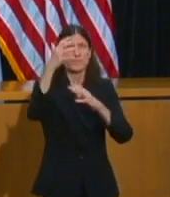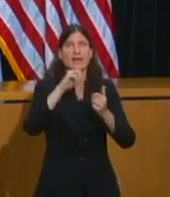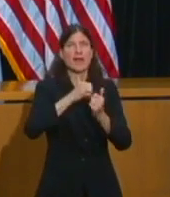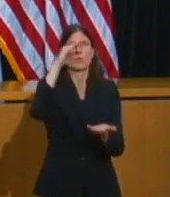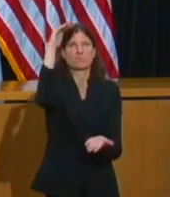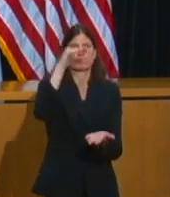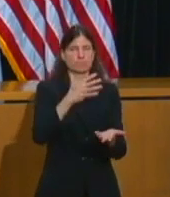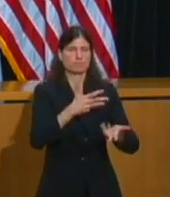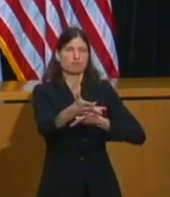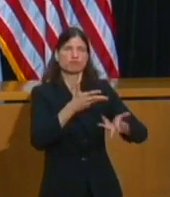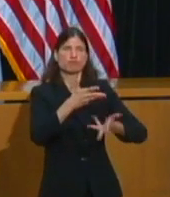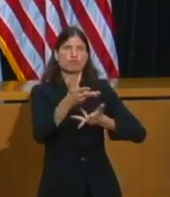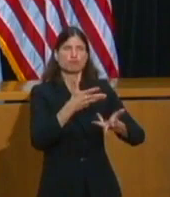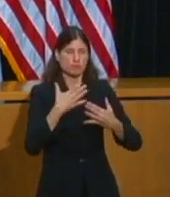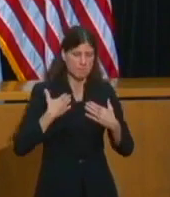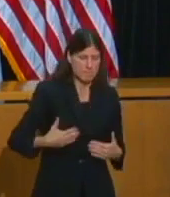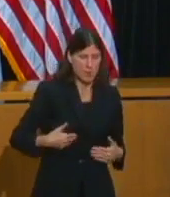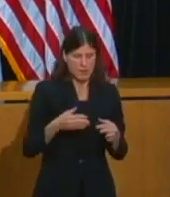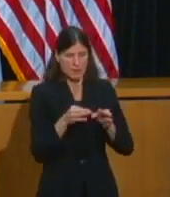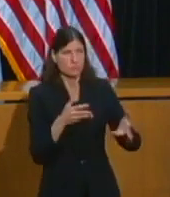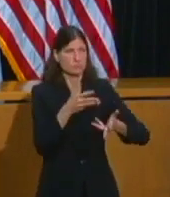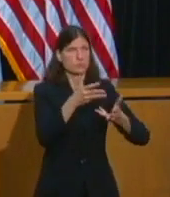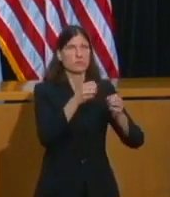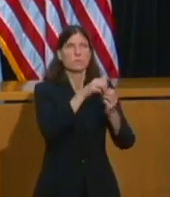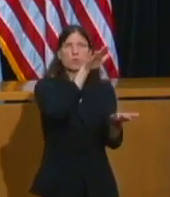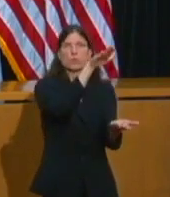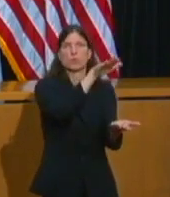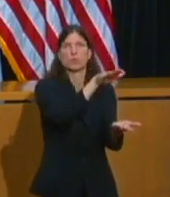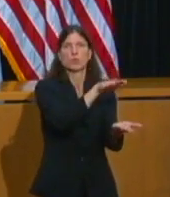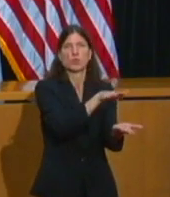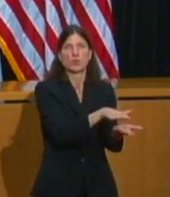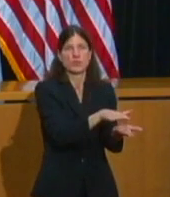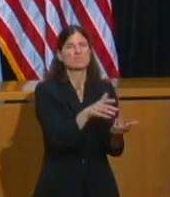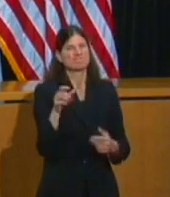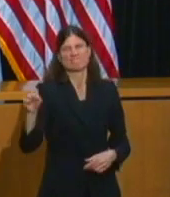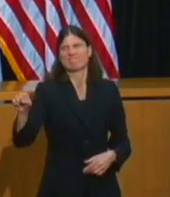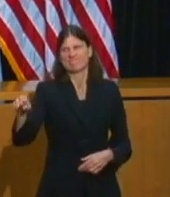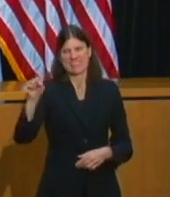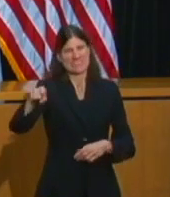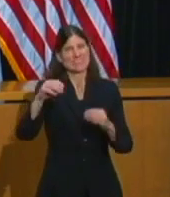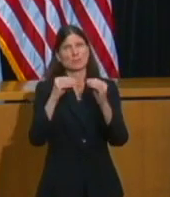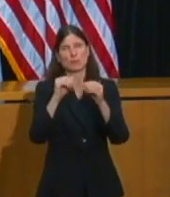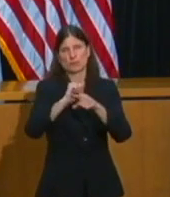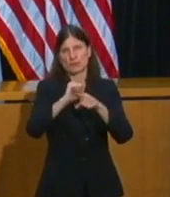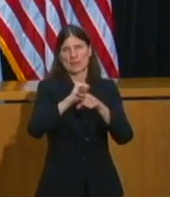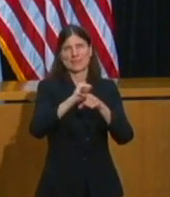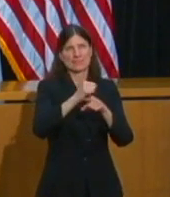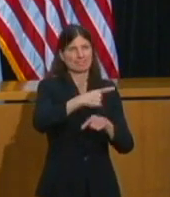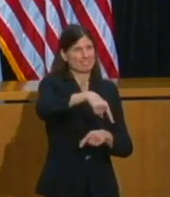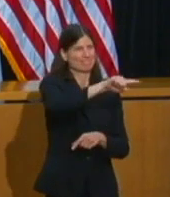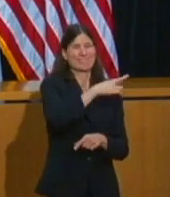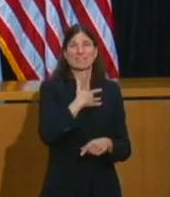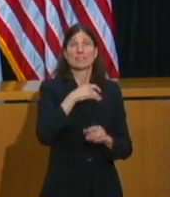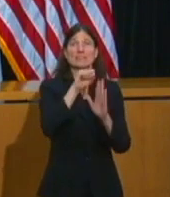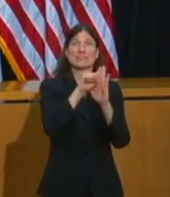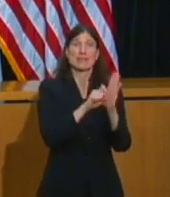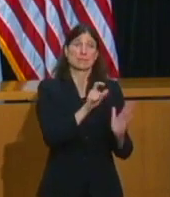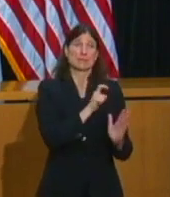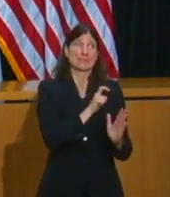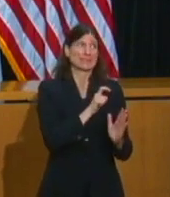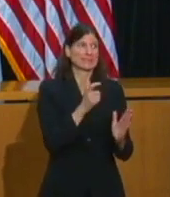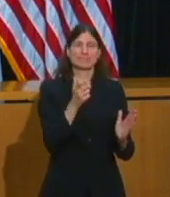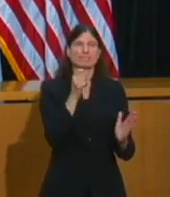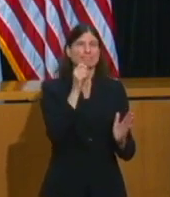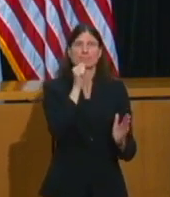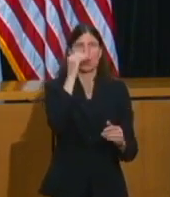programs in Massachusetts, and there's more that should be done there. And that's exactly the kind of thing that we've been talking to legislators about.